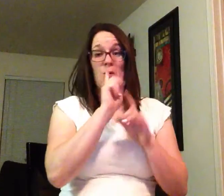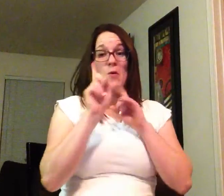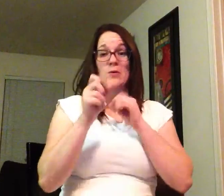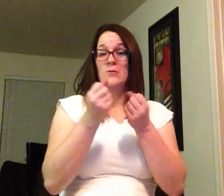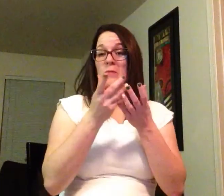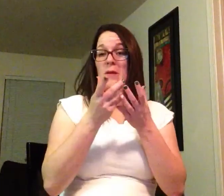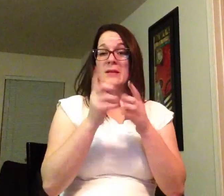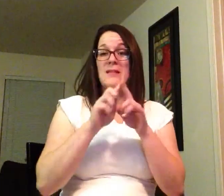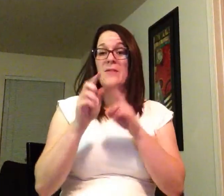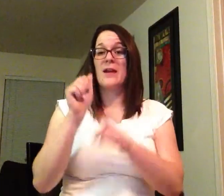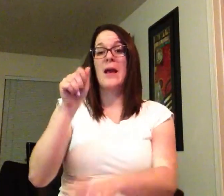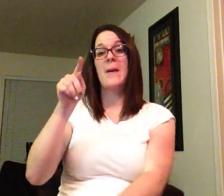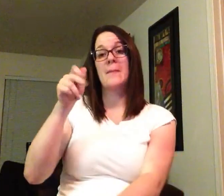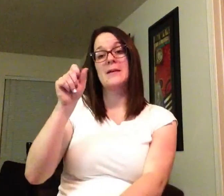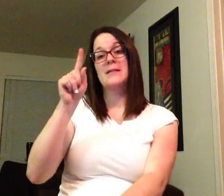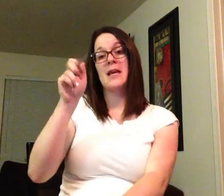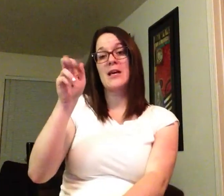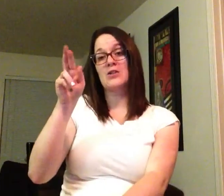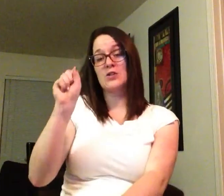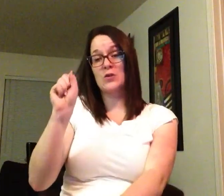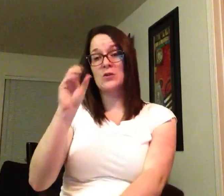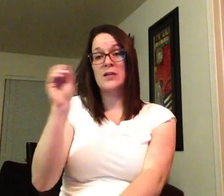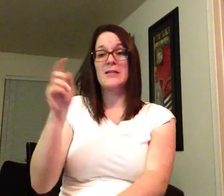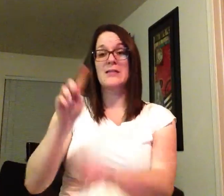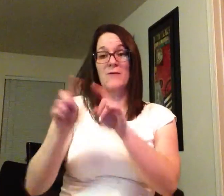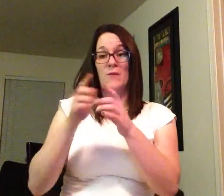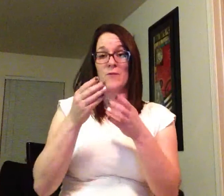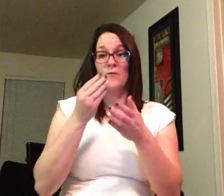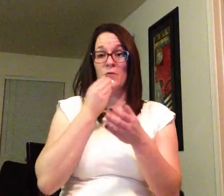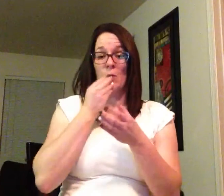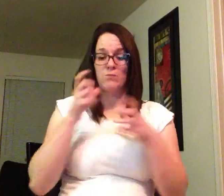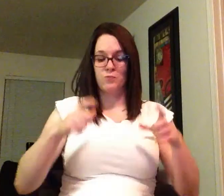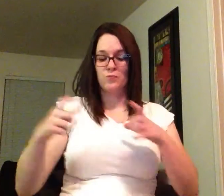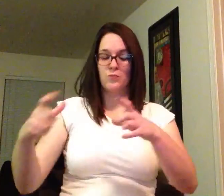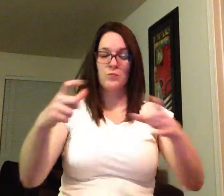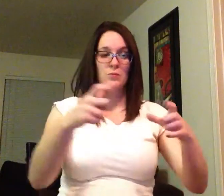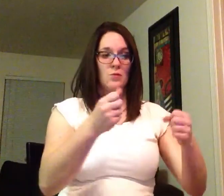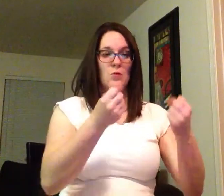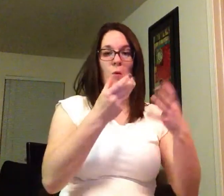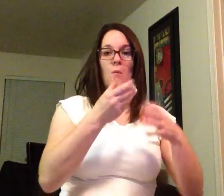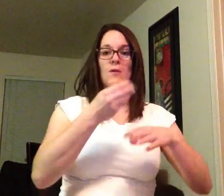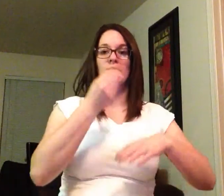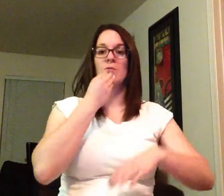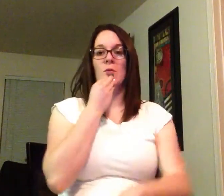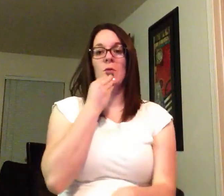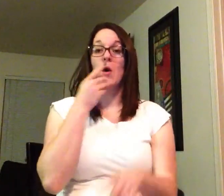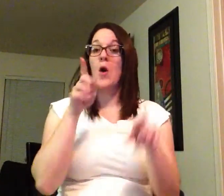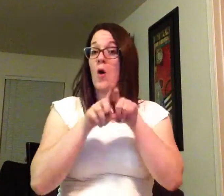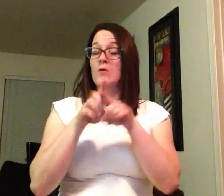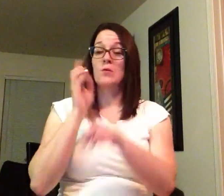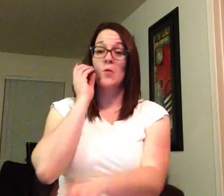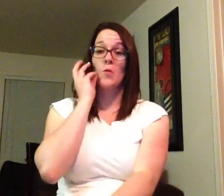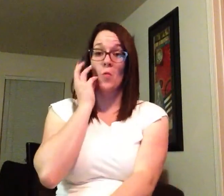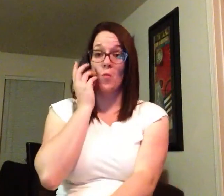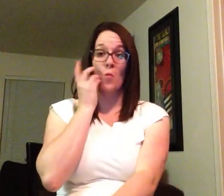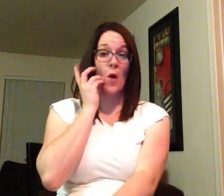as well. And suddenly there are piles and piles of food on our table. Also lots and lots of bottles of wine. So we're nearing the end of our conversation